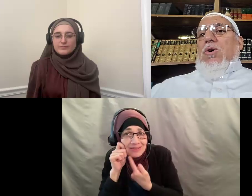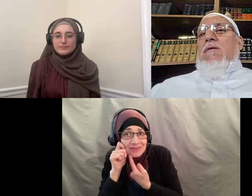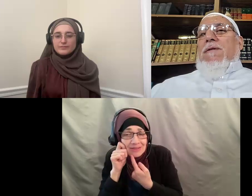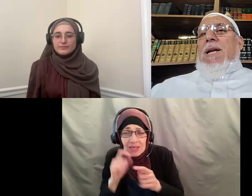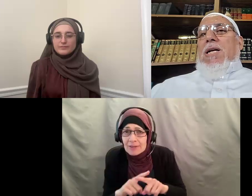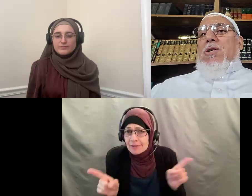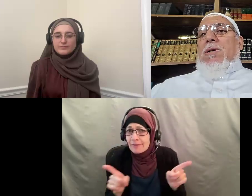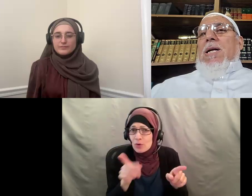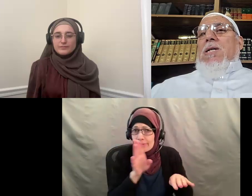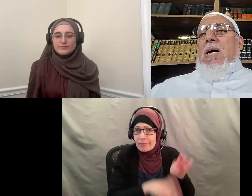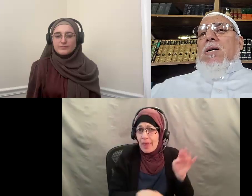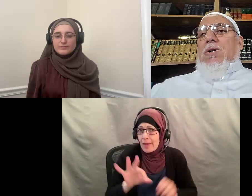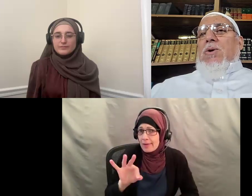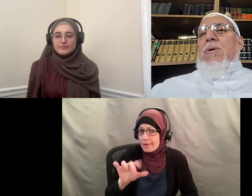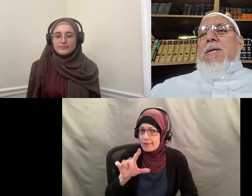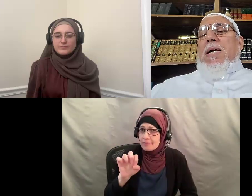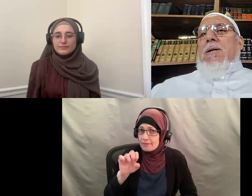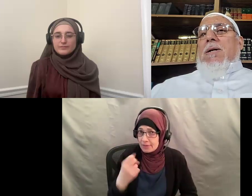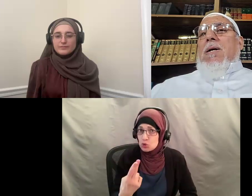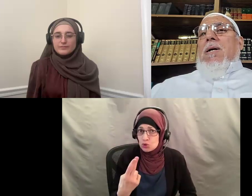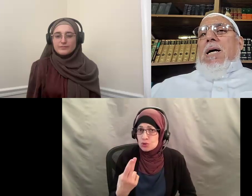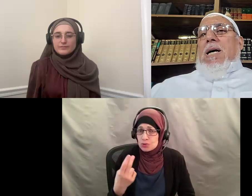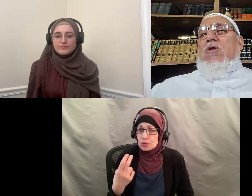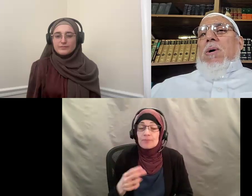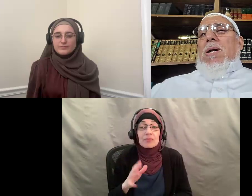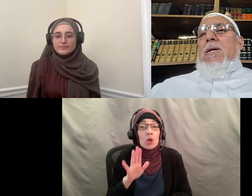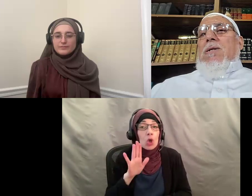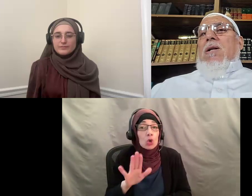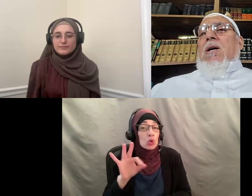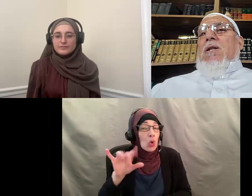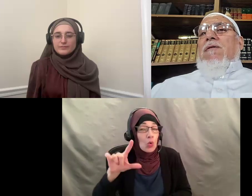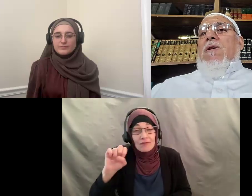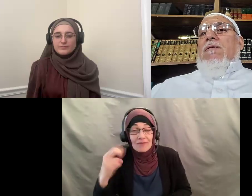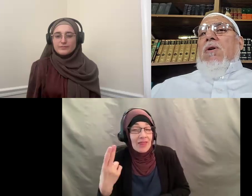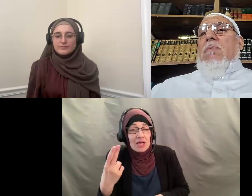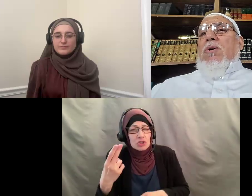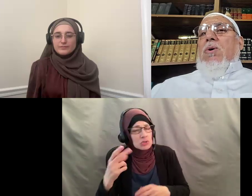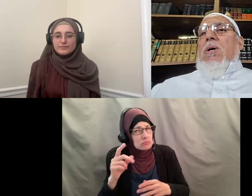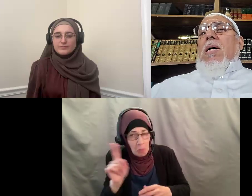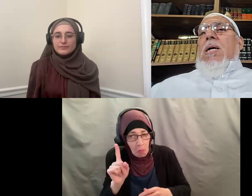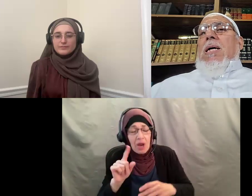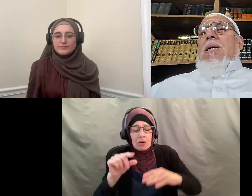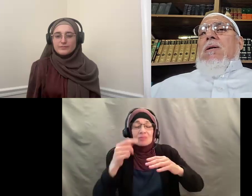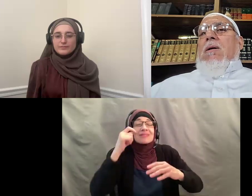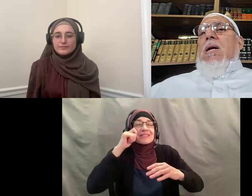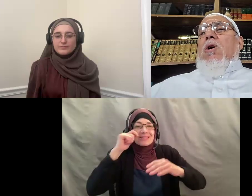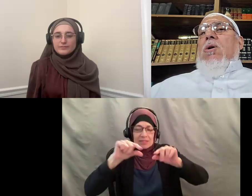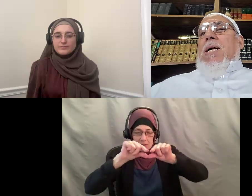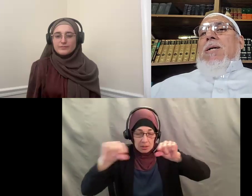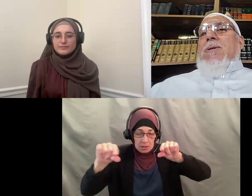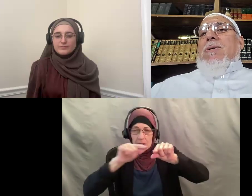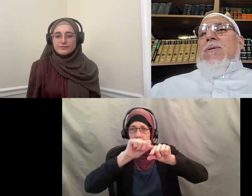And your flesh that is under your skin has qualities that are different from your